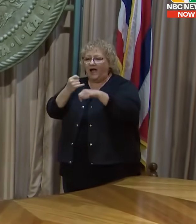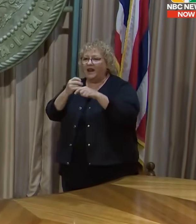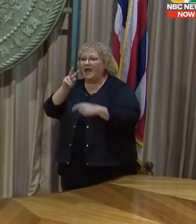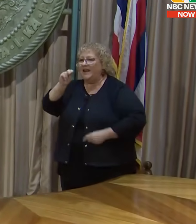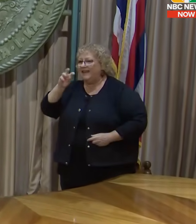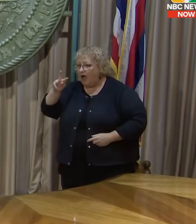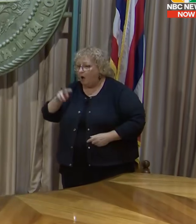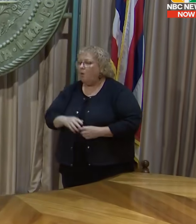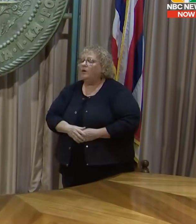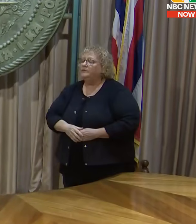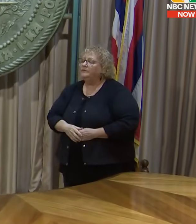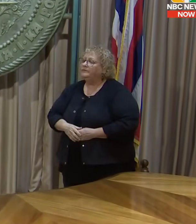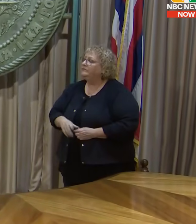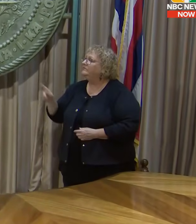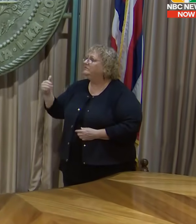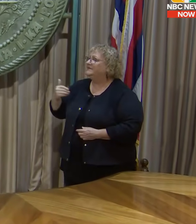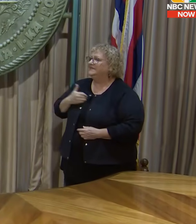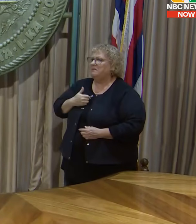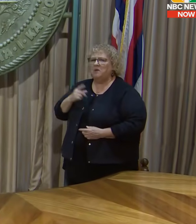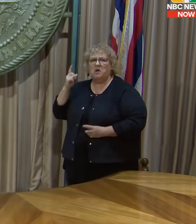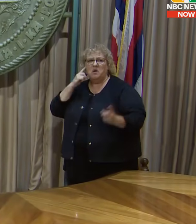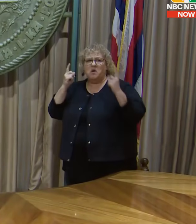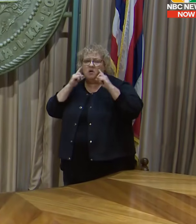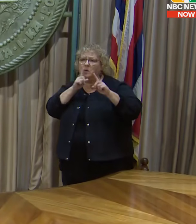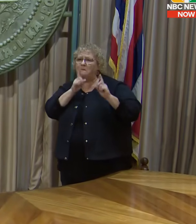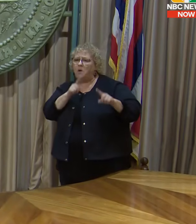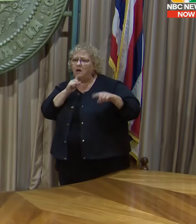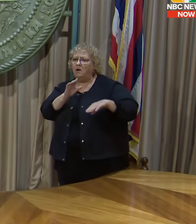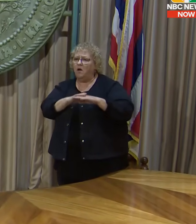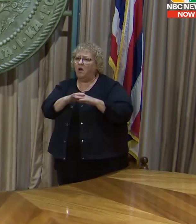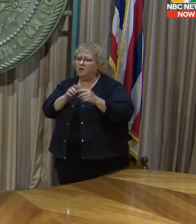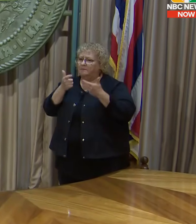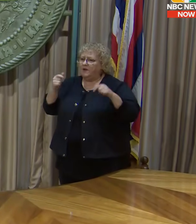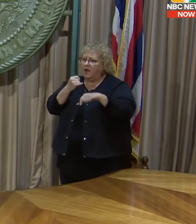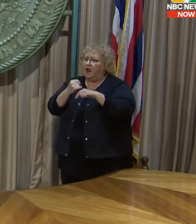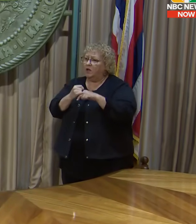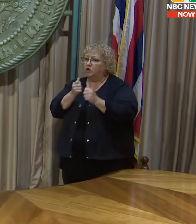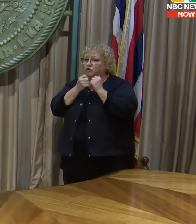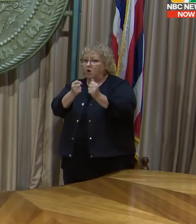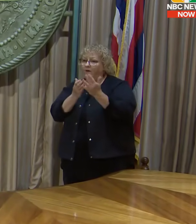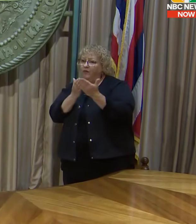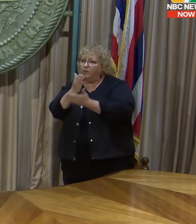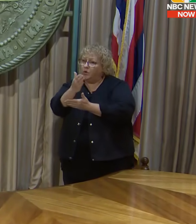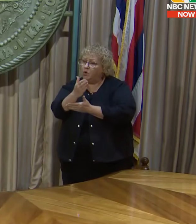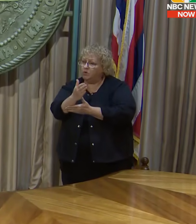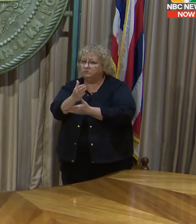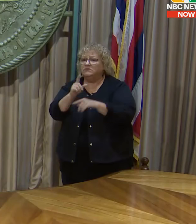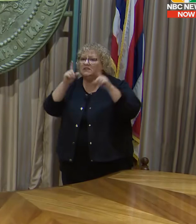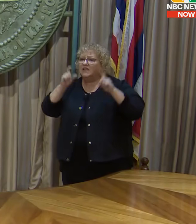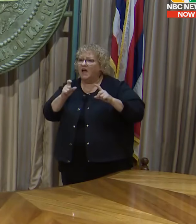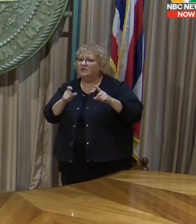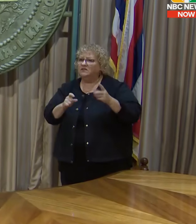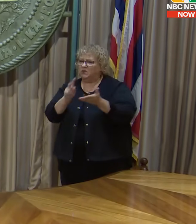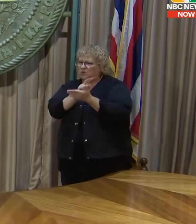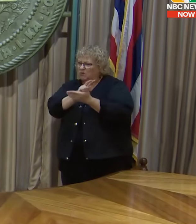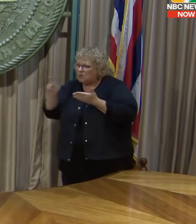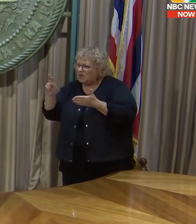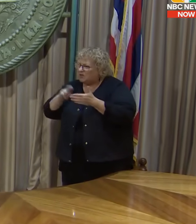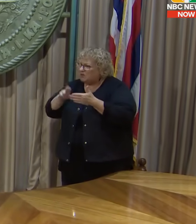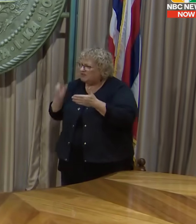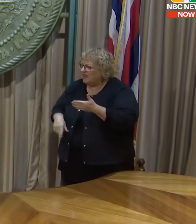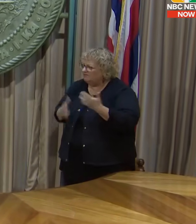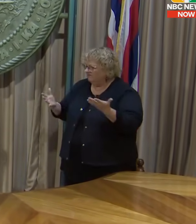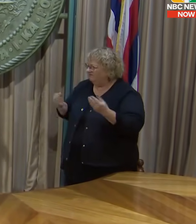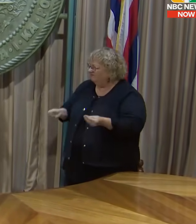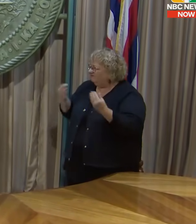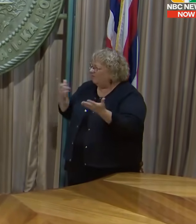Matt Steibel. There have been reports on the Big Island that drive-through testing is taking 2 weeks or more to return results. Can you